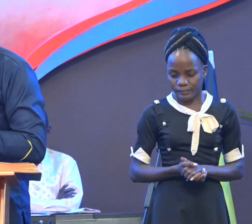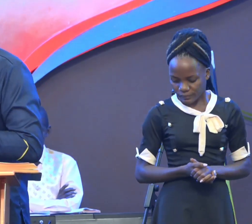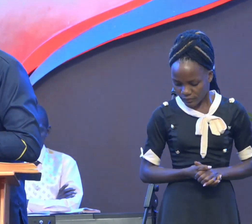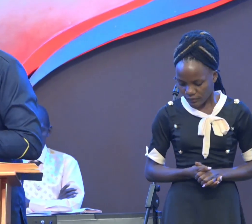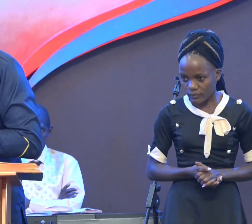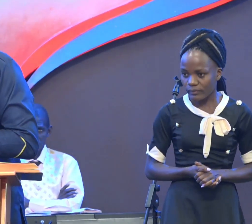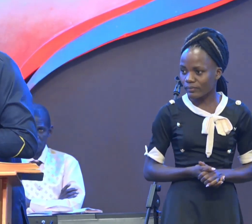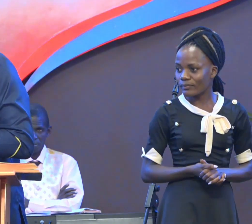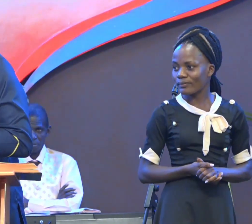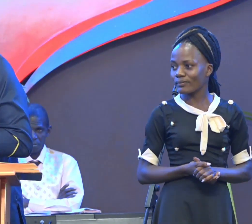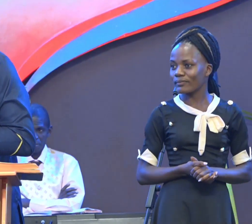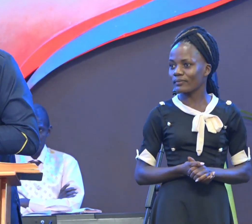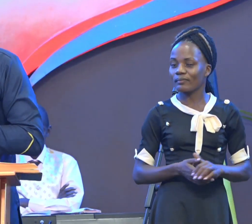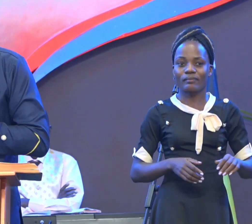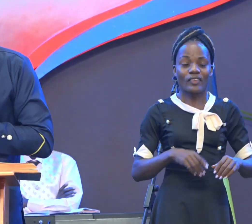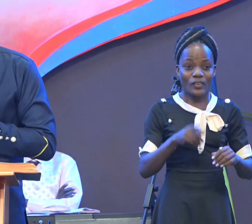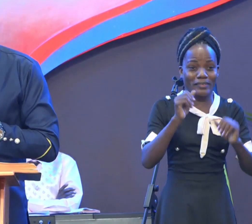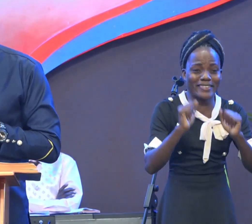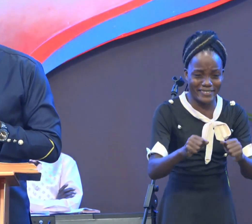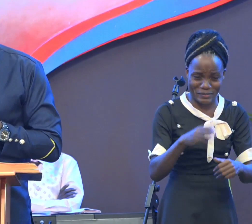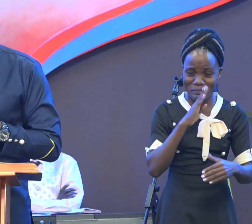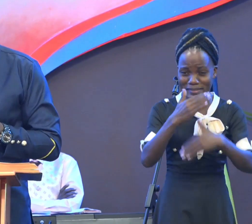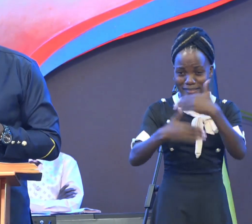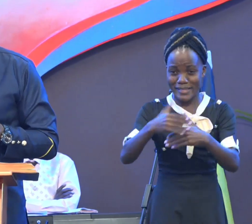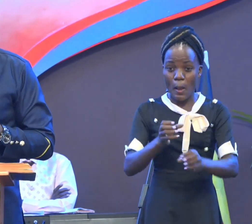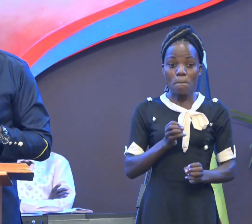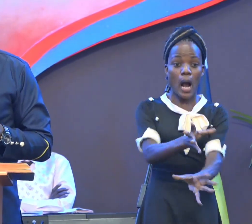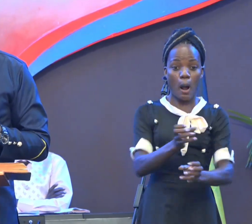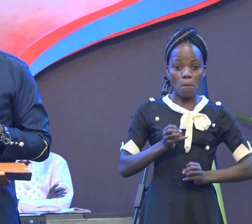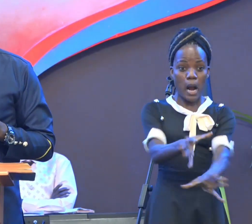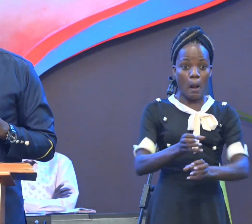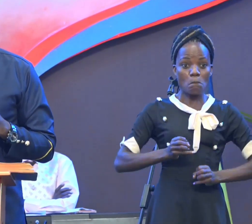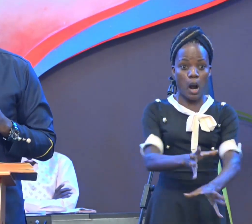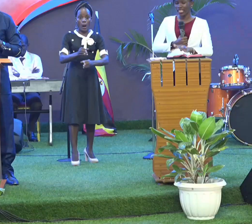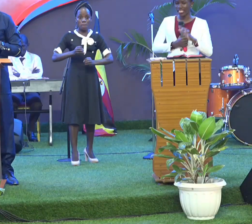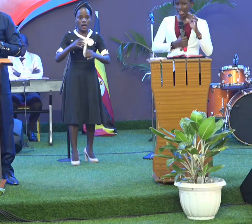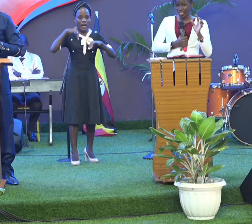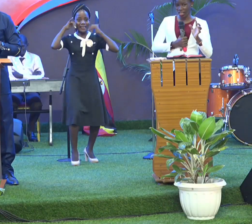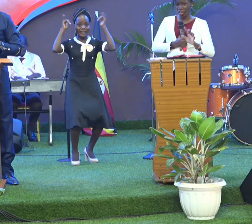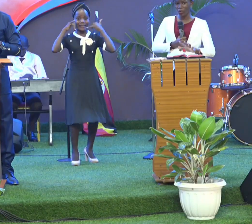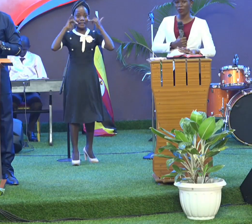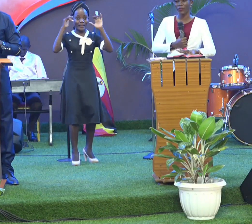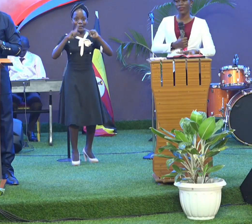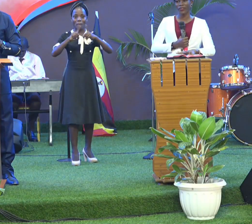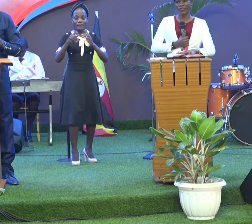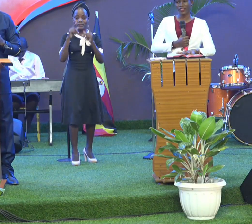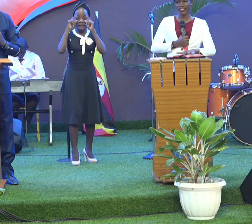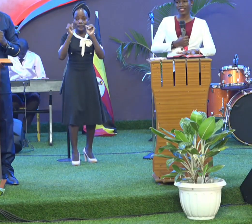Even if you're near a sound machine, it can take you.